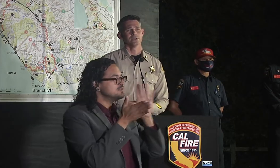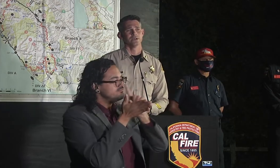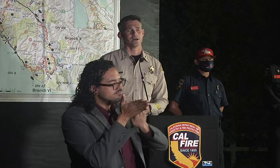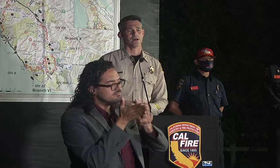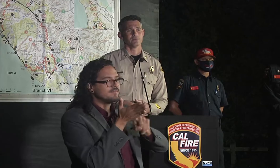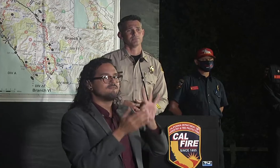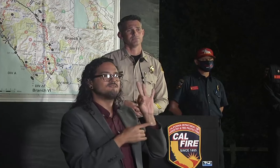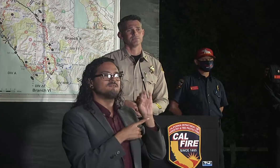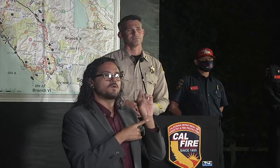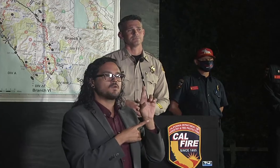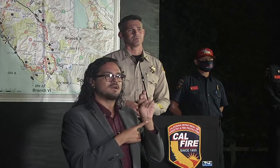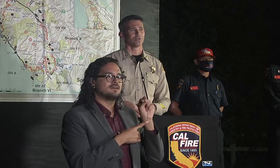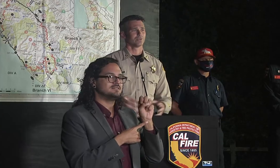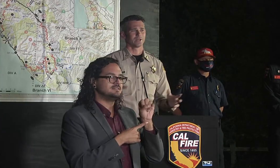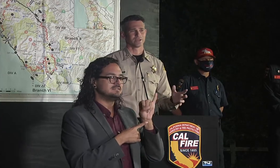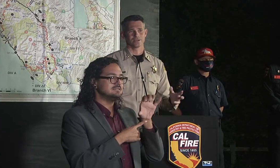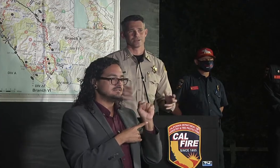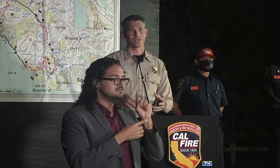know